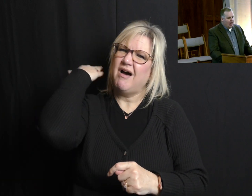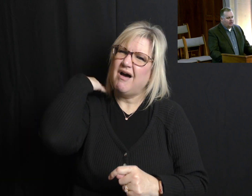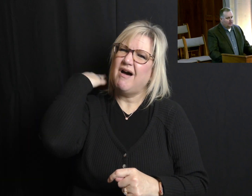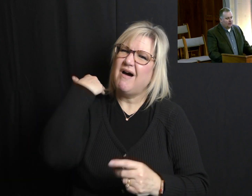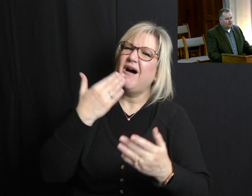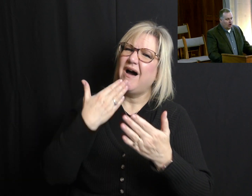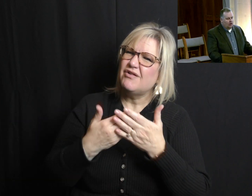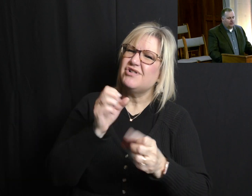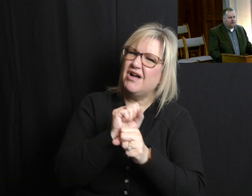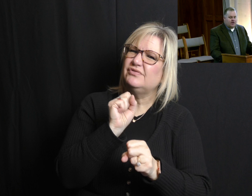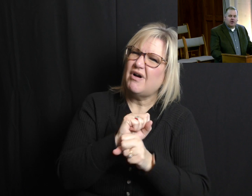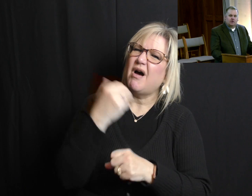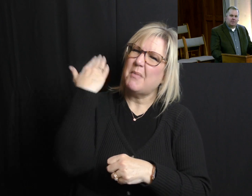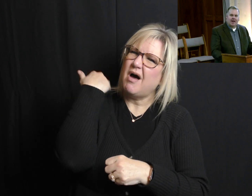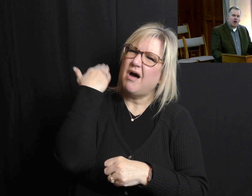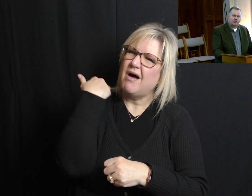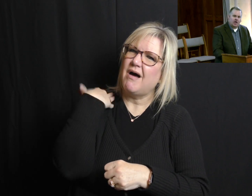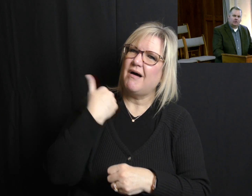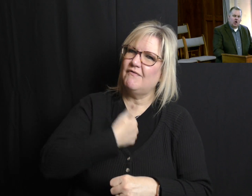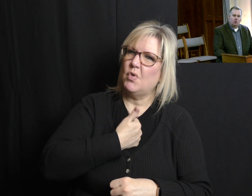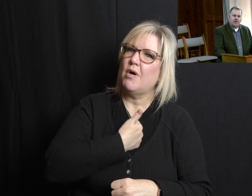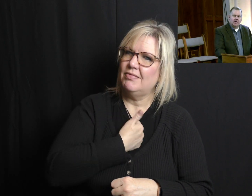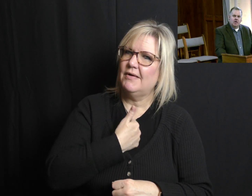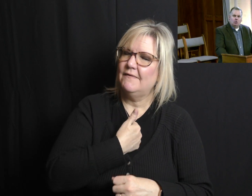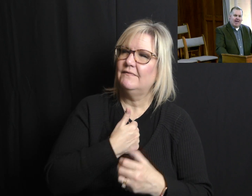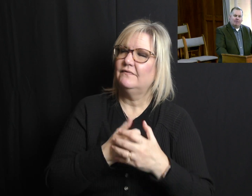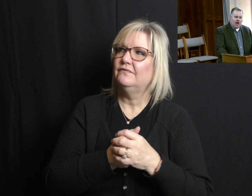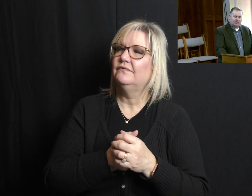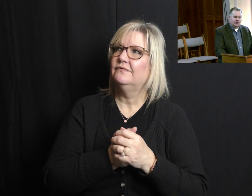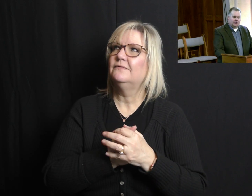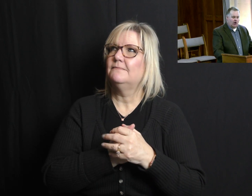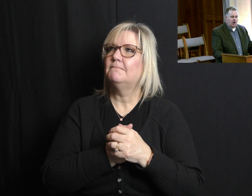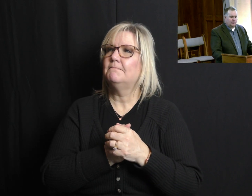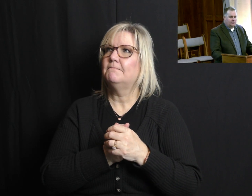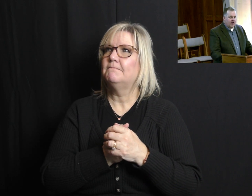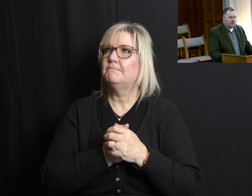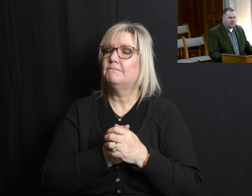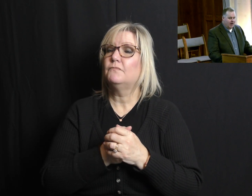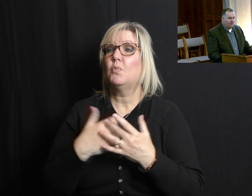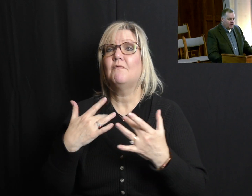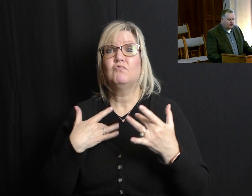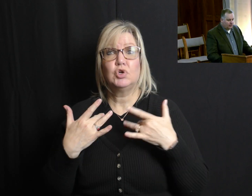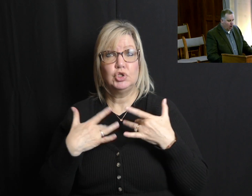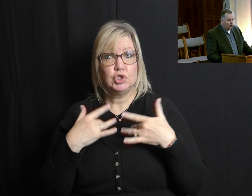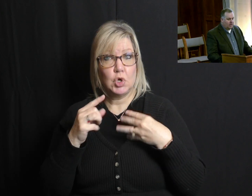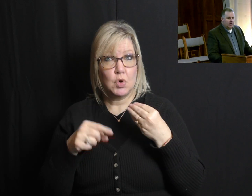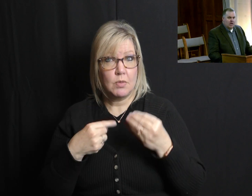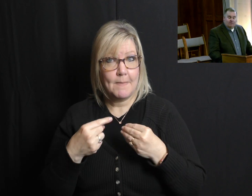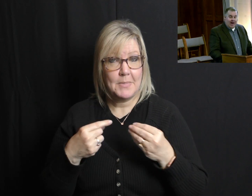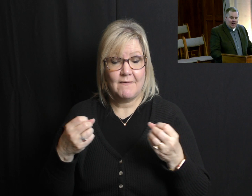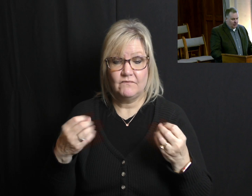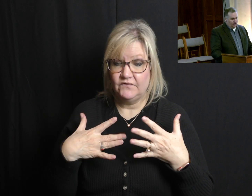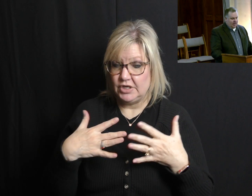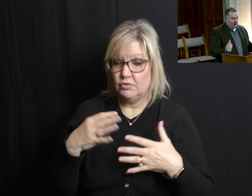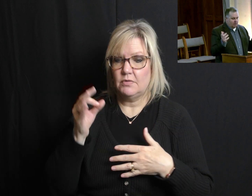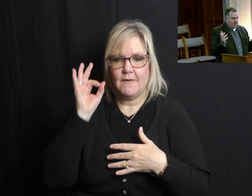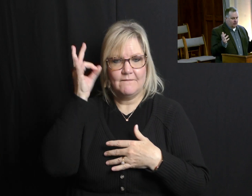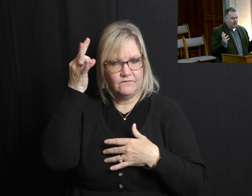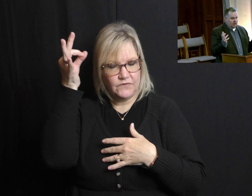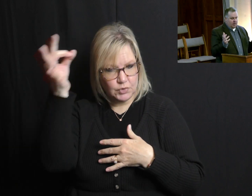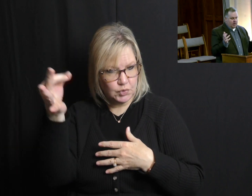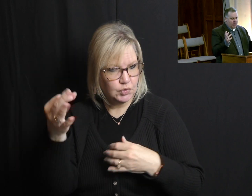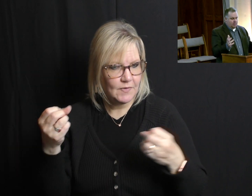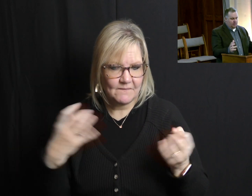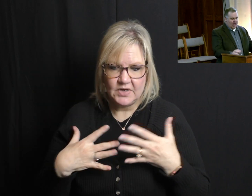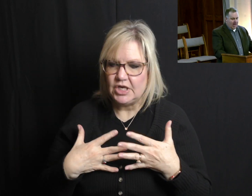We have lots of concerns and fears about ourselves, don't we? We have lots of concerns and fears about our future, don't we? Financially, our